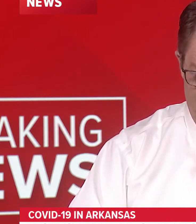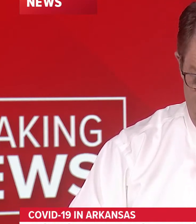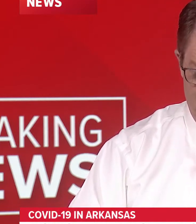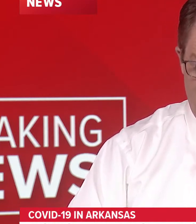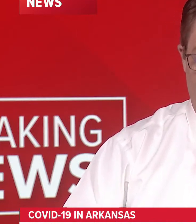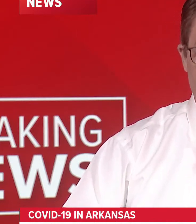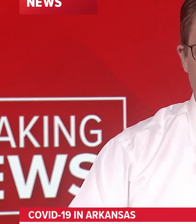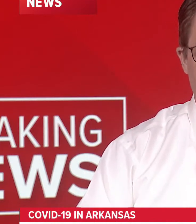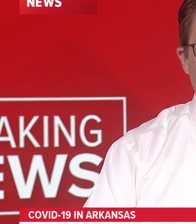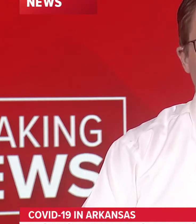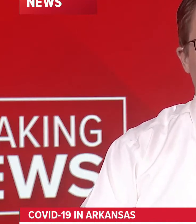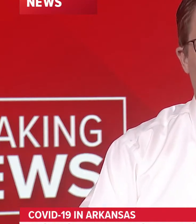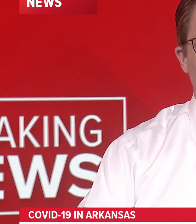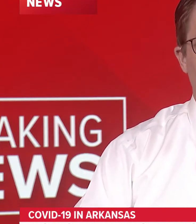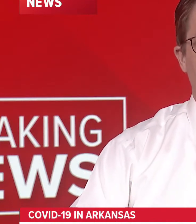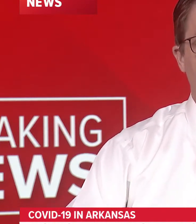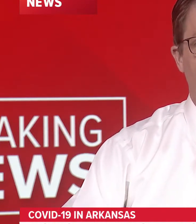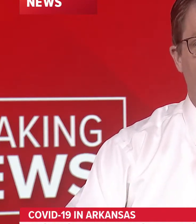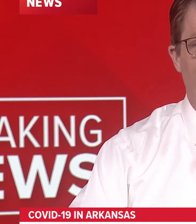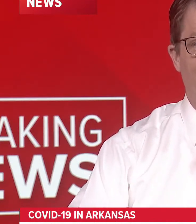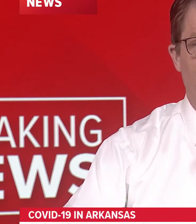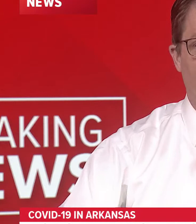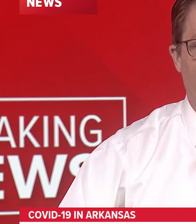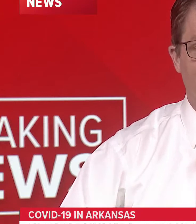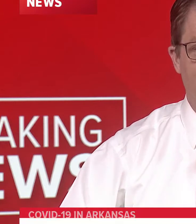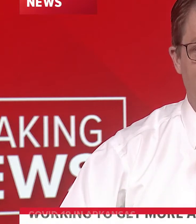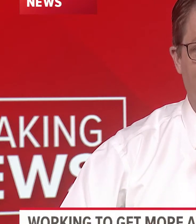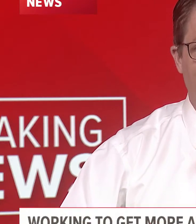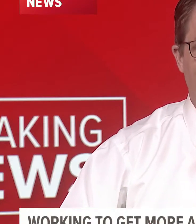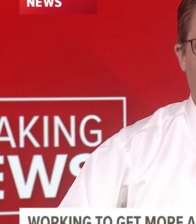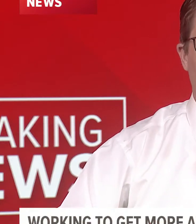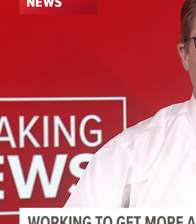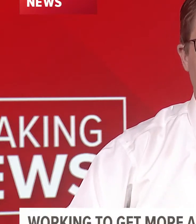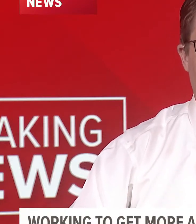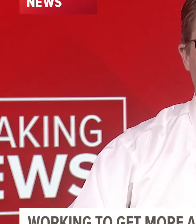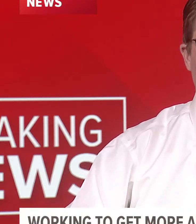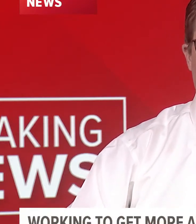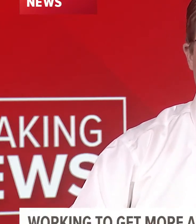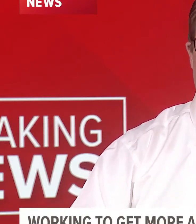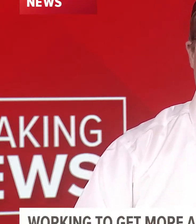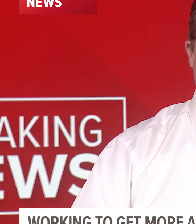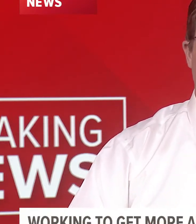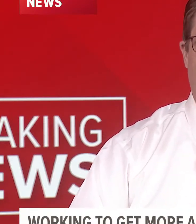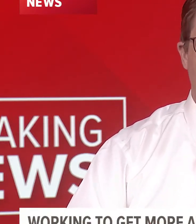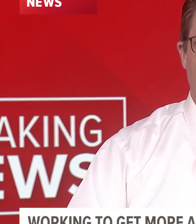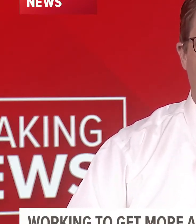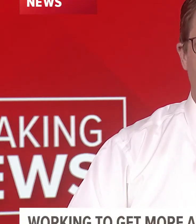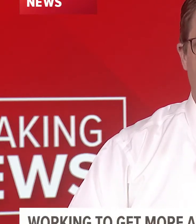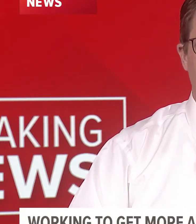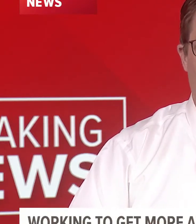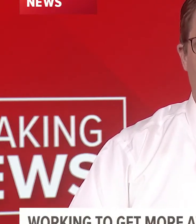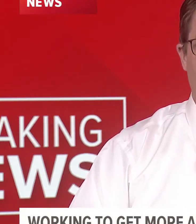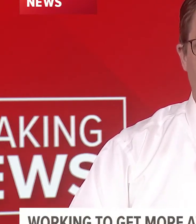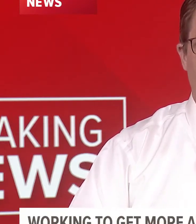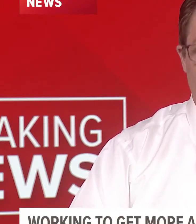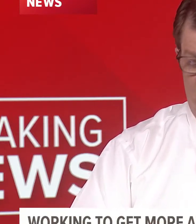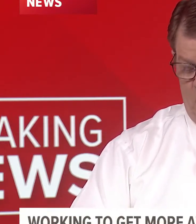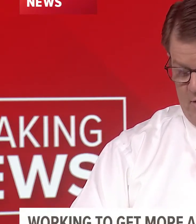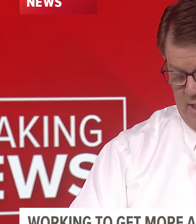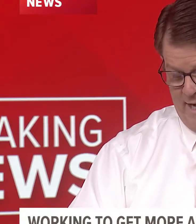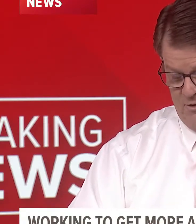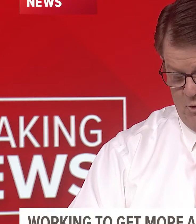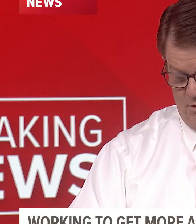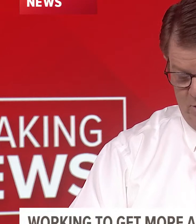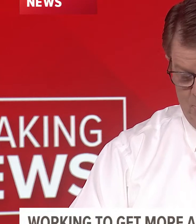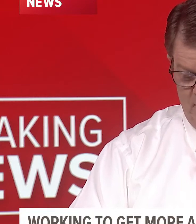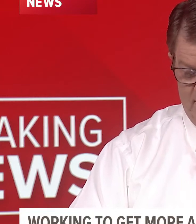50 additional National Guard members to travel across the state to help with testing because testing has just gone through the roof